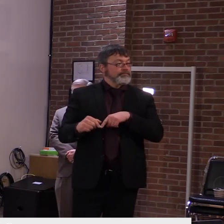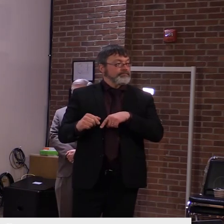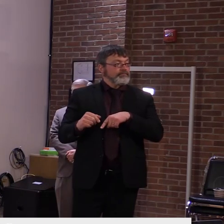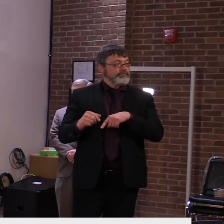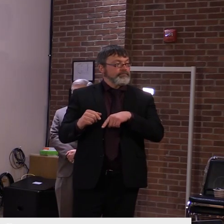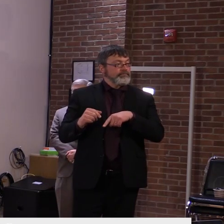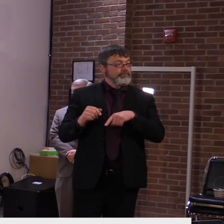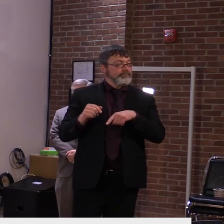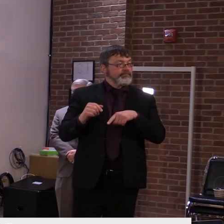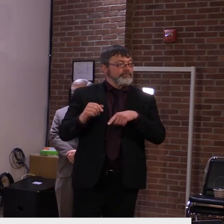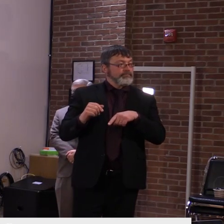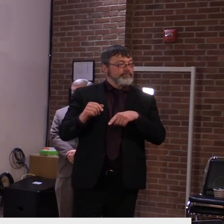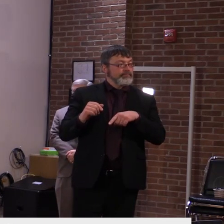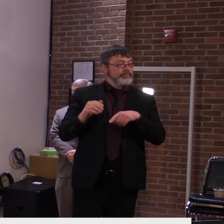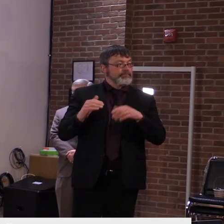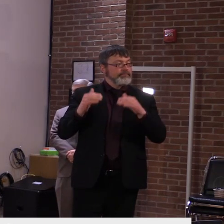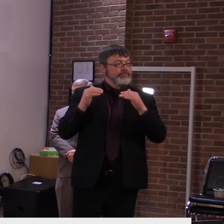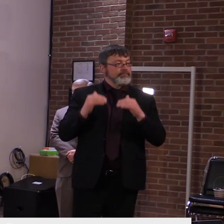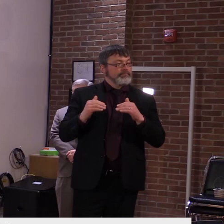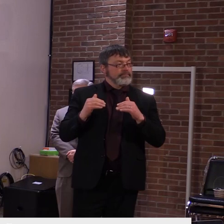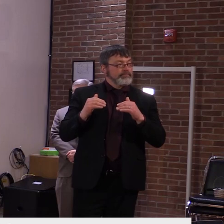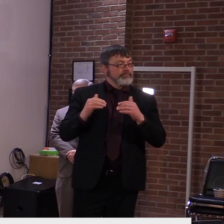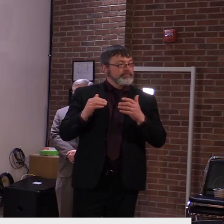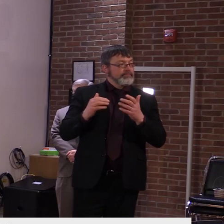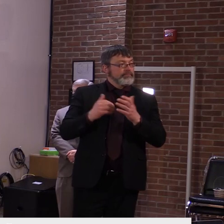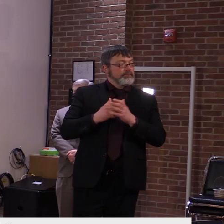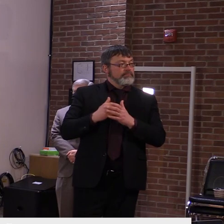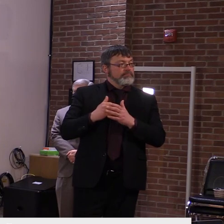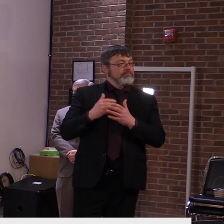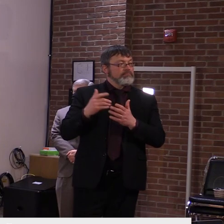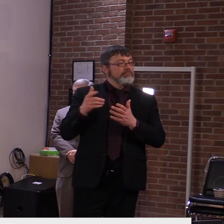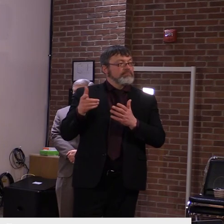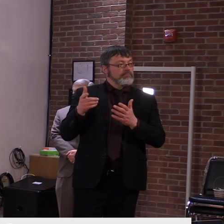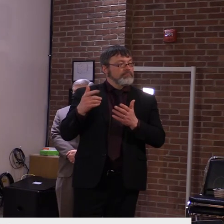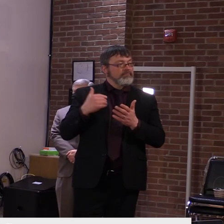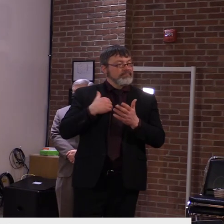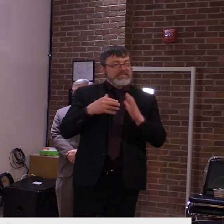Joe? Good afternoon. I've got nothing today. Thank you.